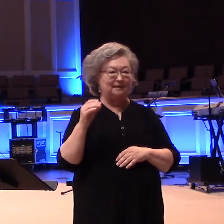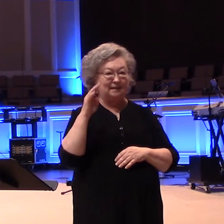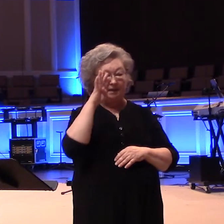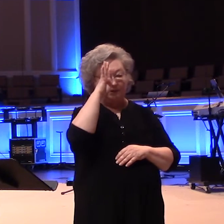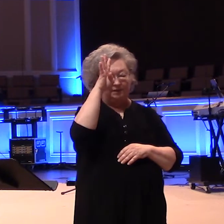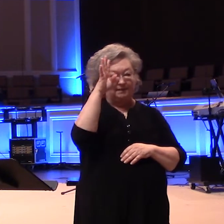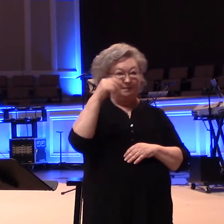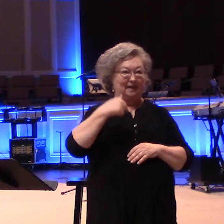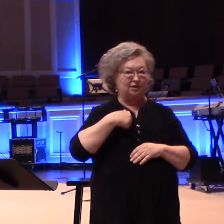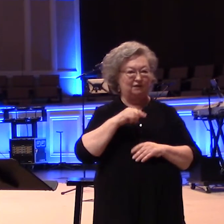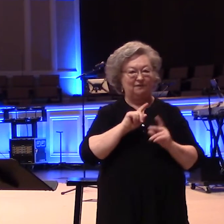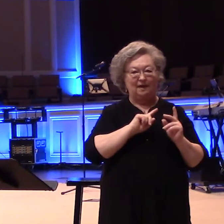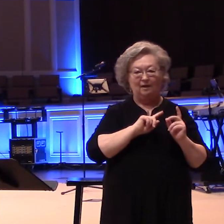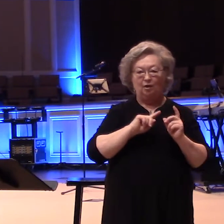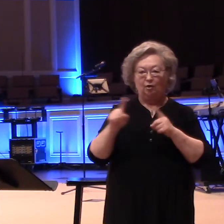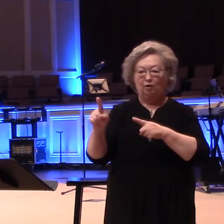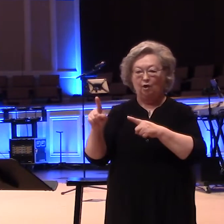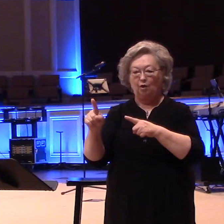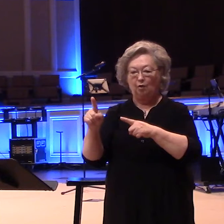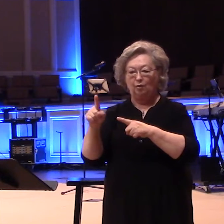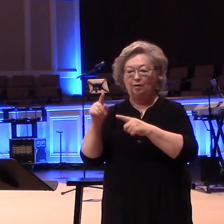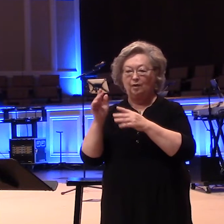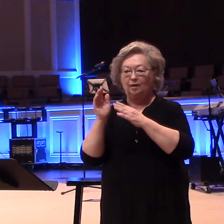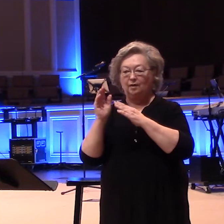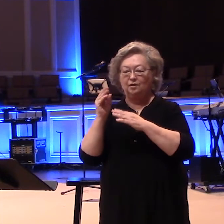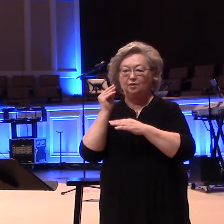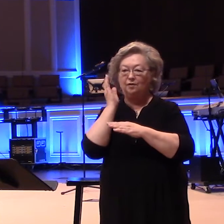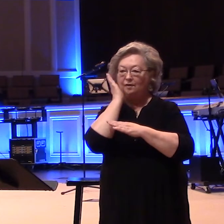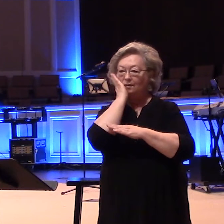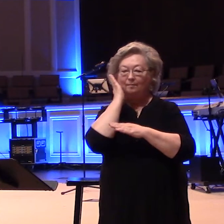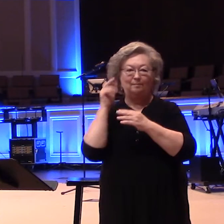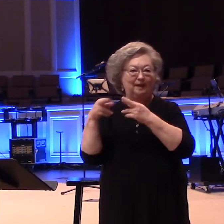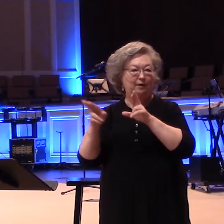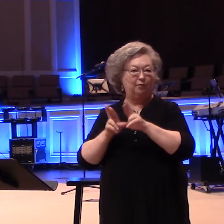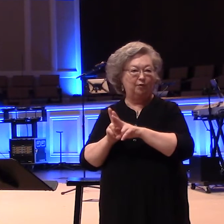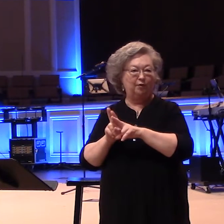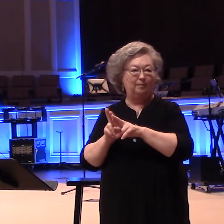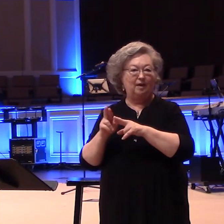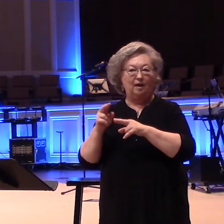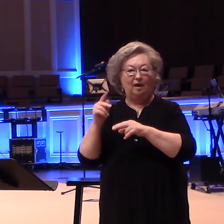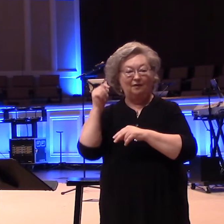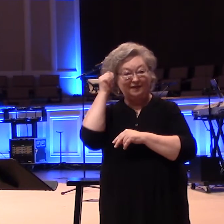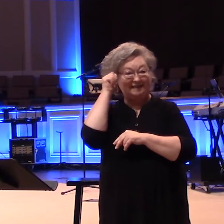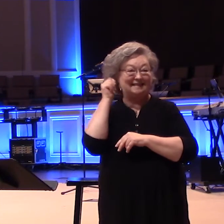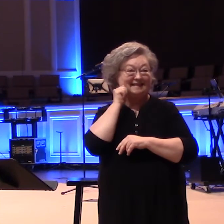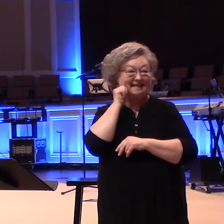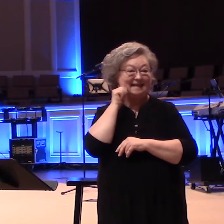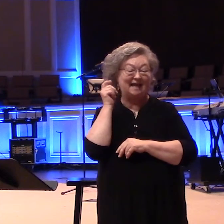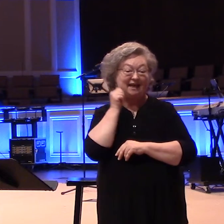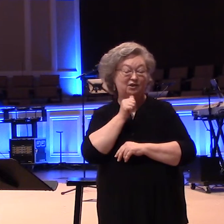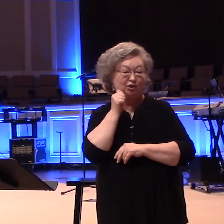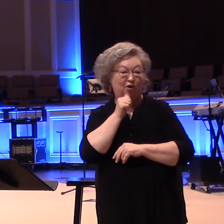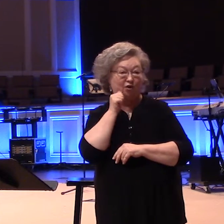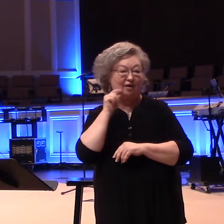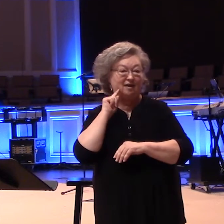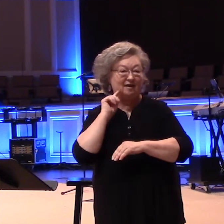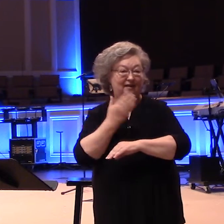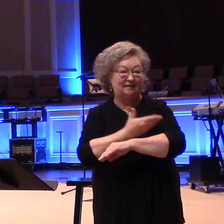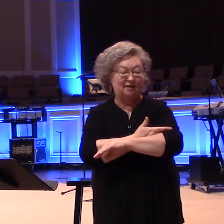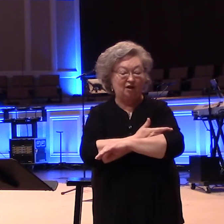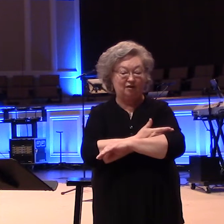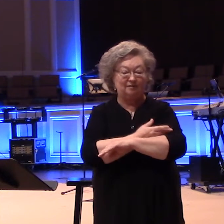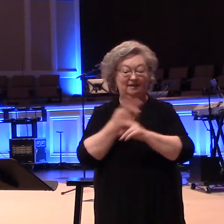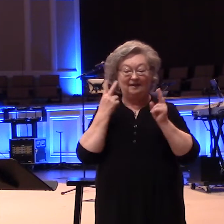room and Pastor Chan said that his teenage daughter's room looks like most teenage girls' rooms. I used to have a